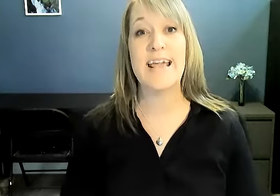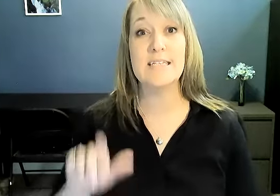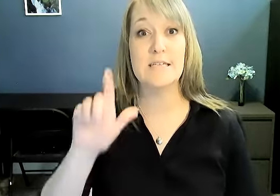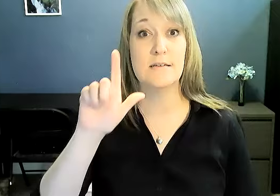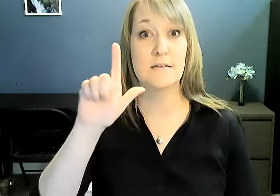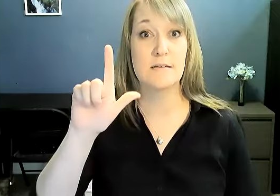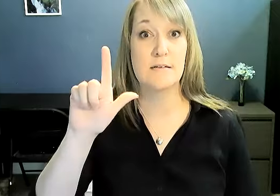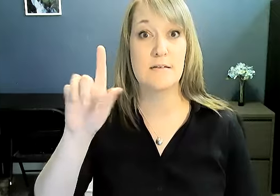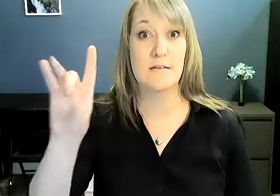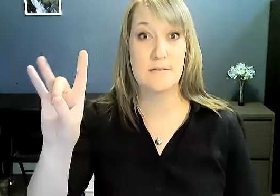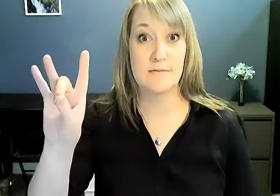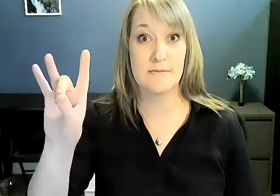28,